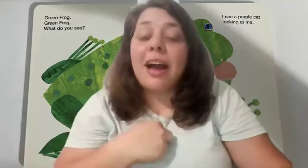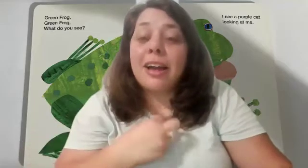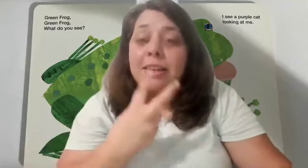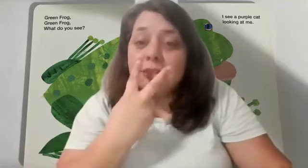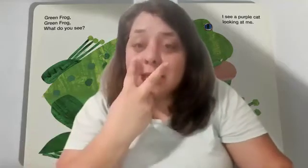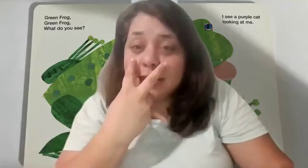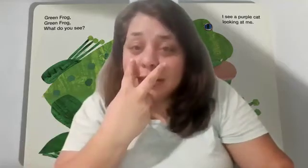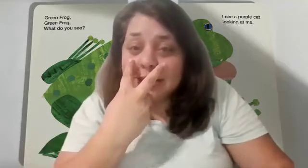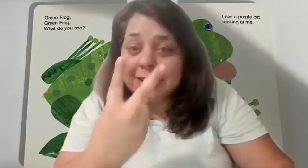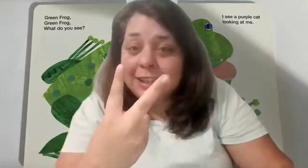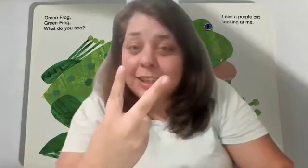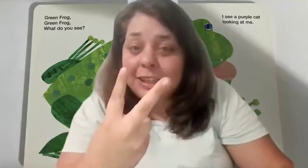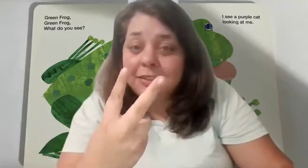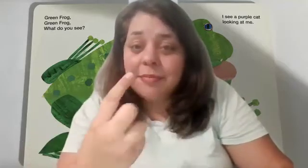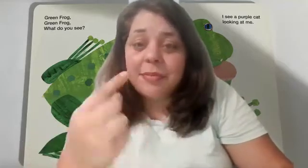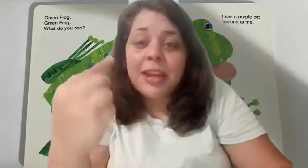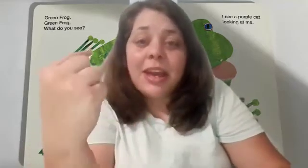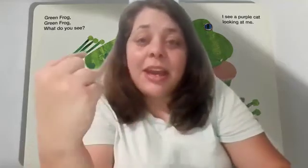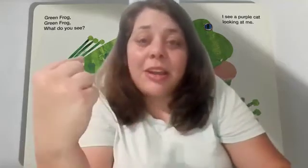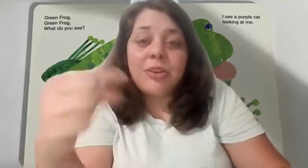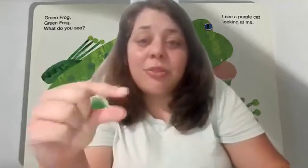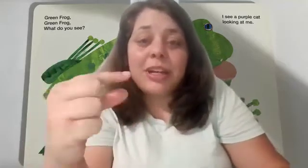I see a green